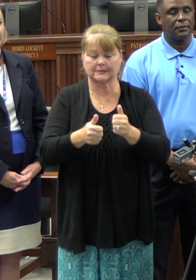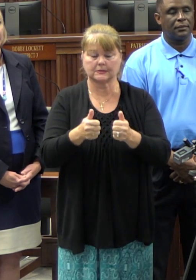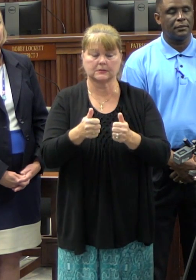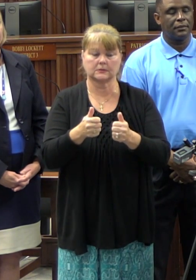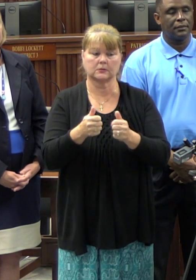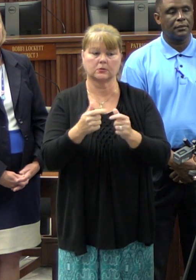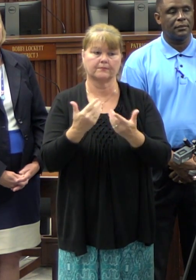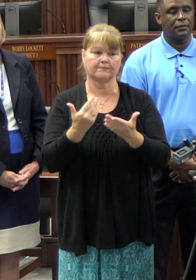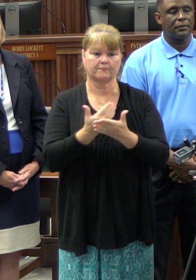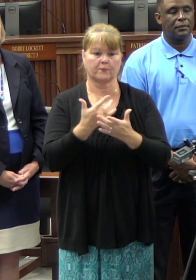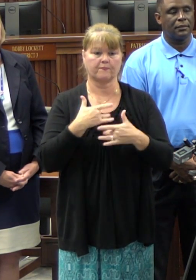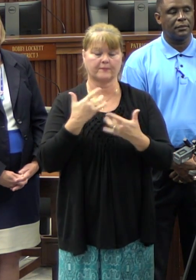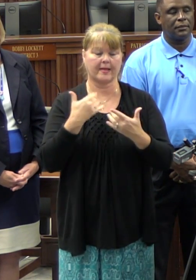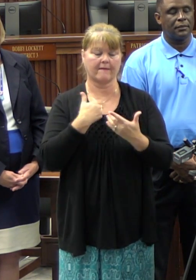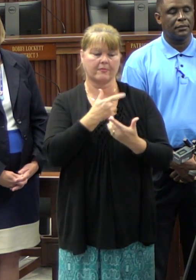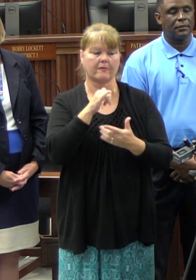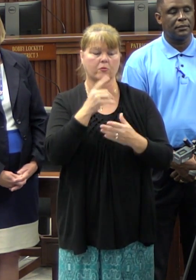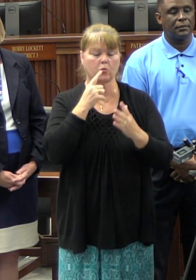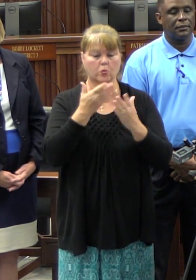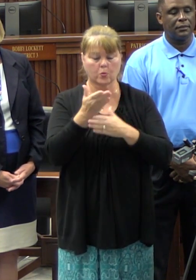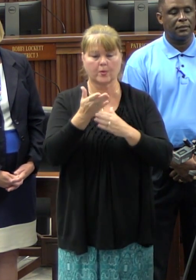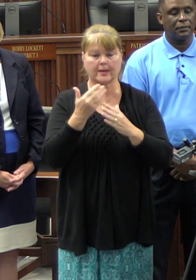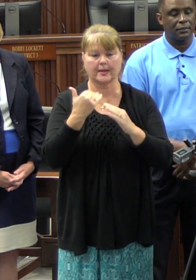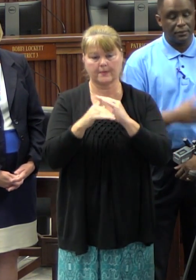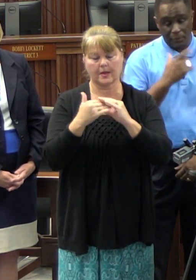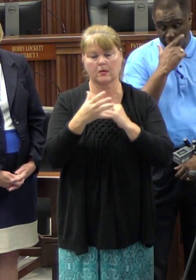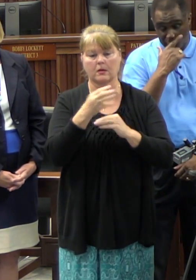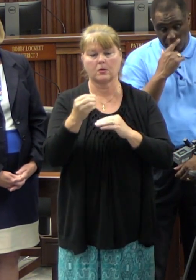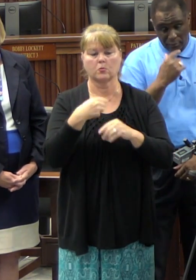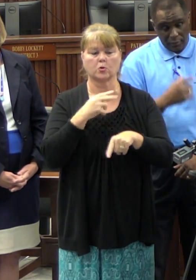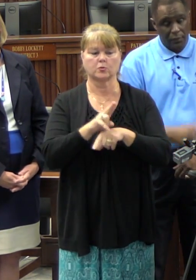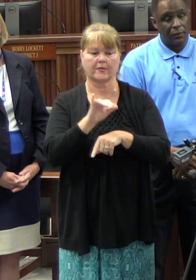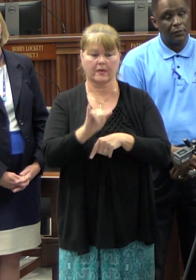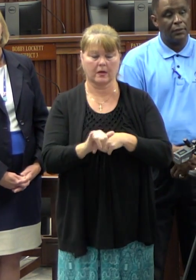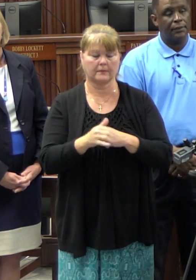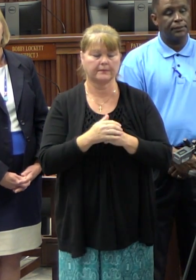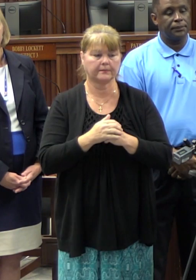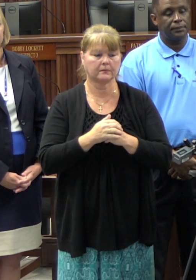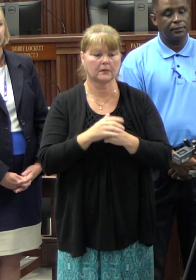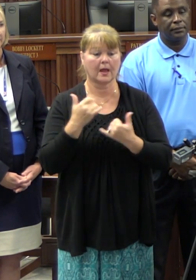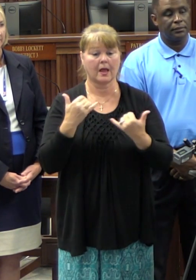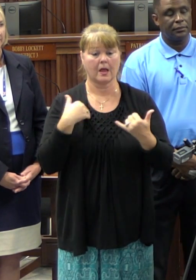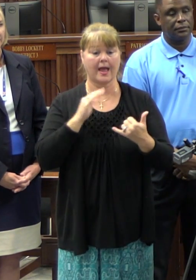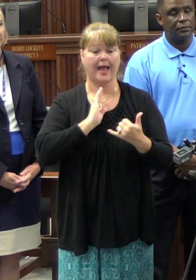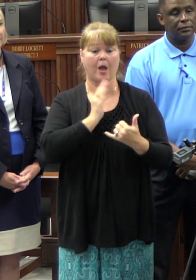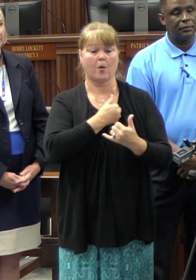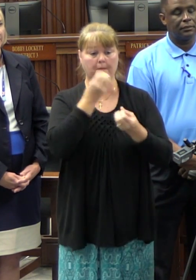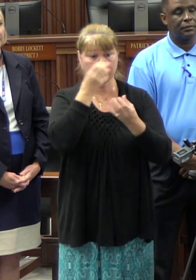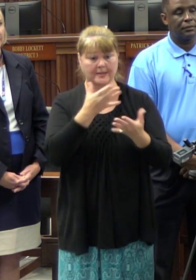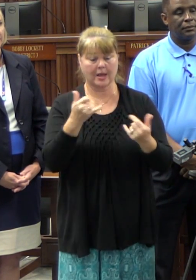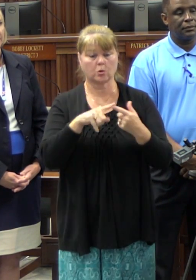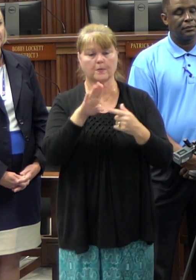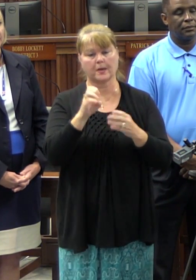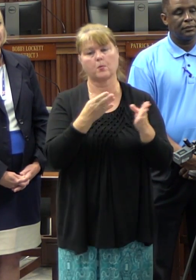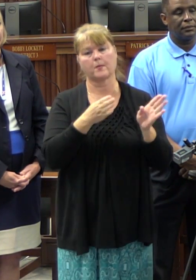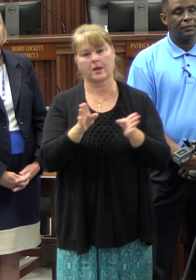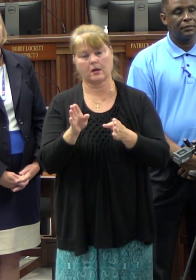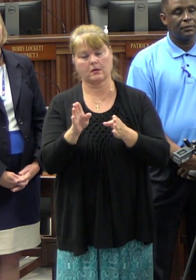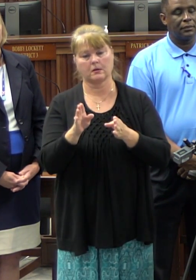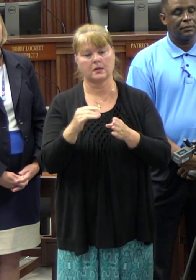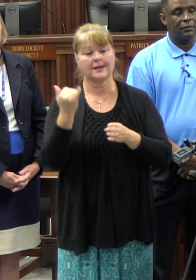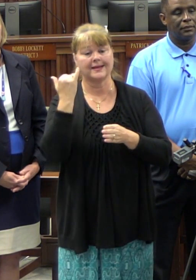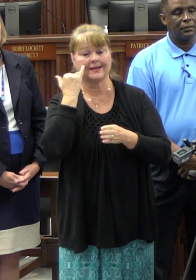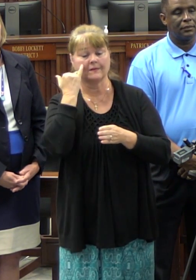feature that we have. It also sends to emails, so we're utilizing that. Our message right now is to be prepared.